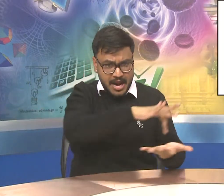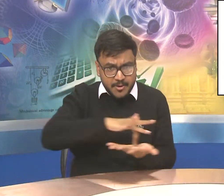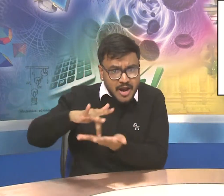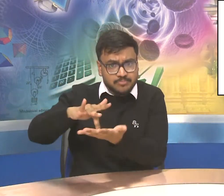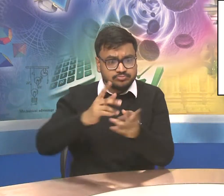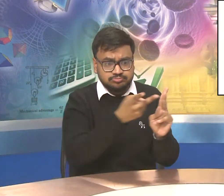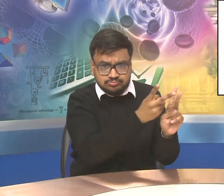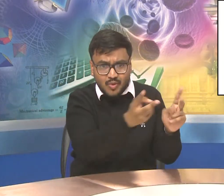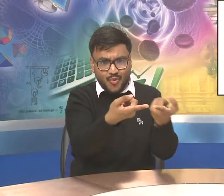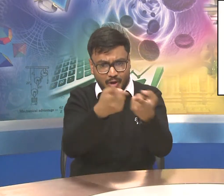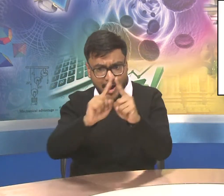office, etc.